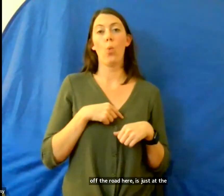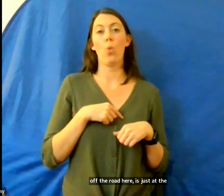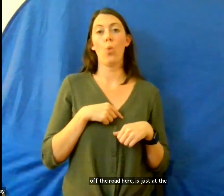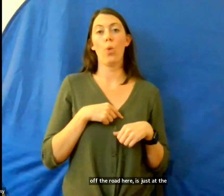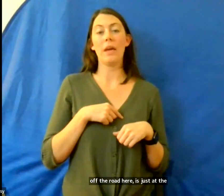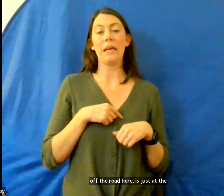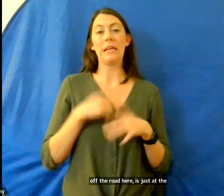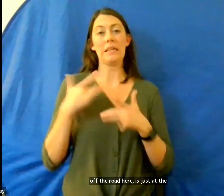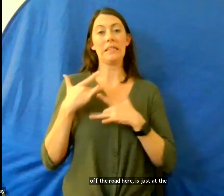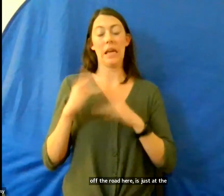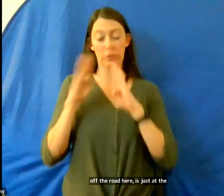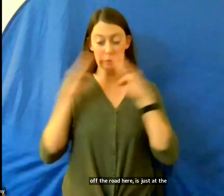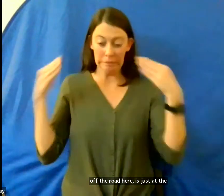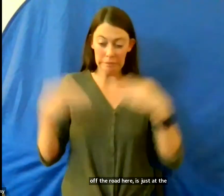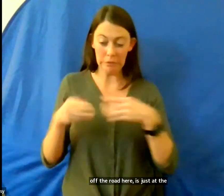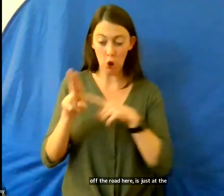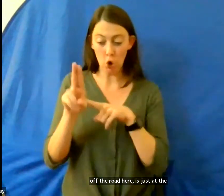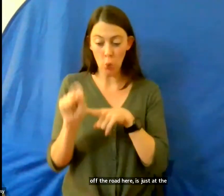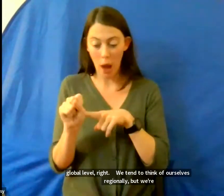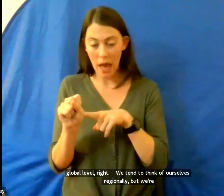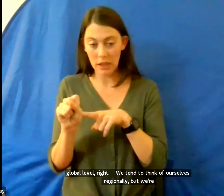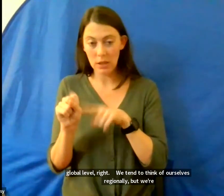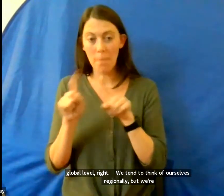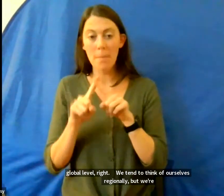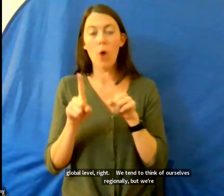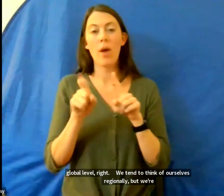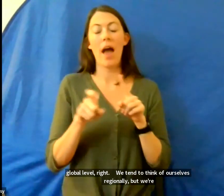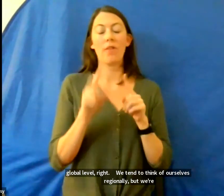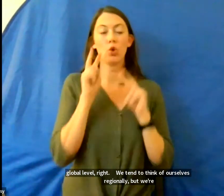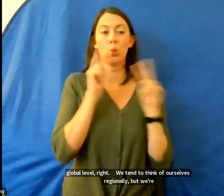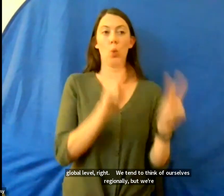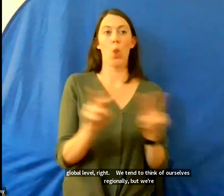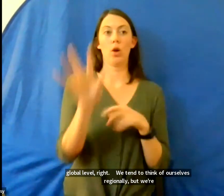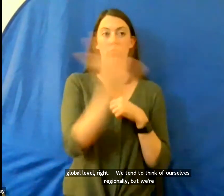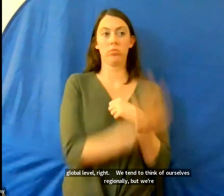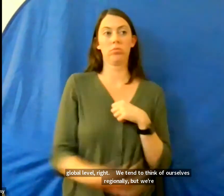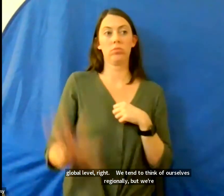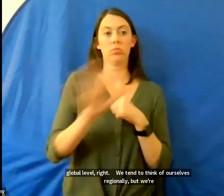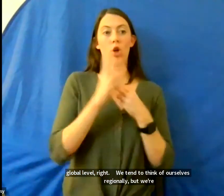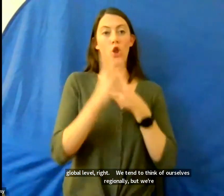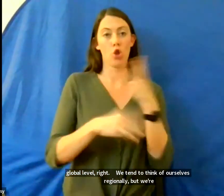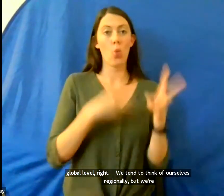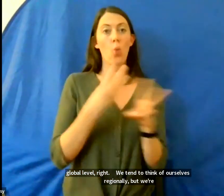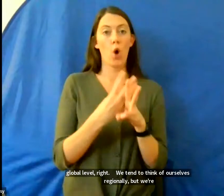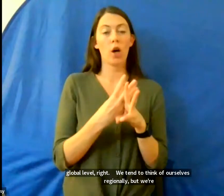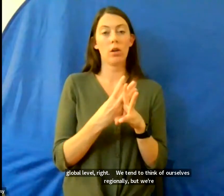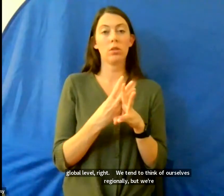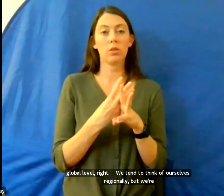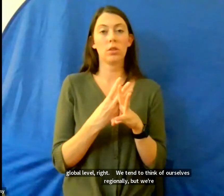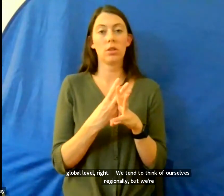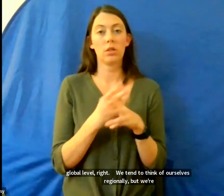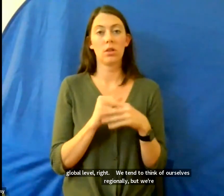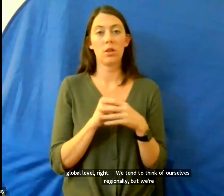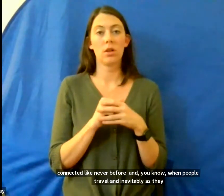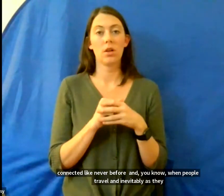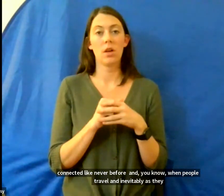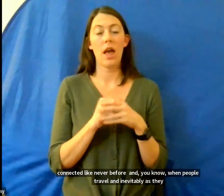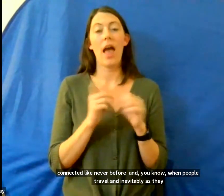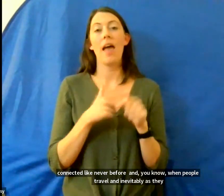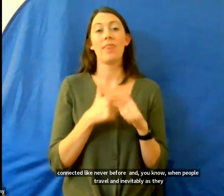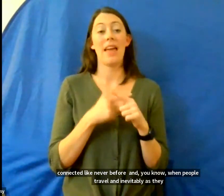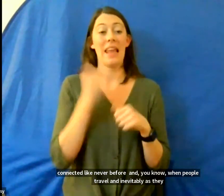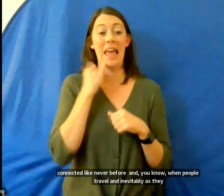we're connected like never before. And when people travel, and inevitably as they will, the